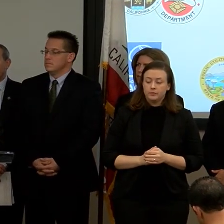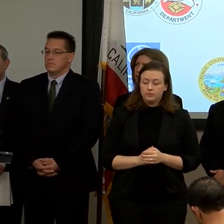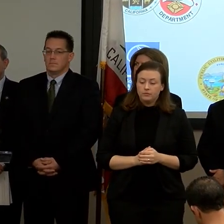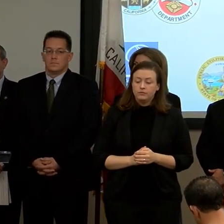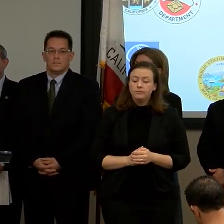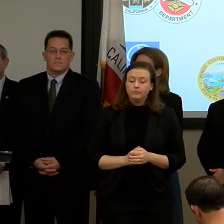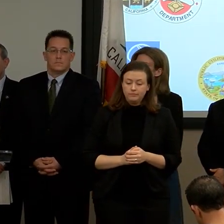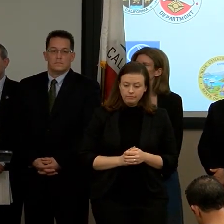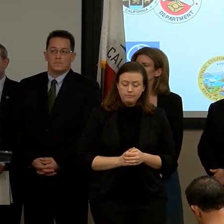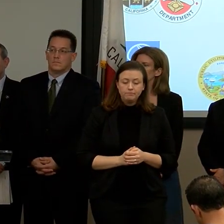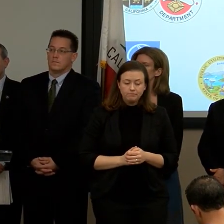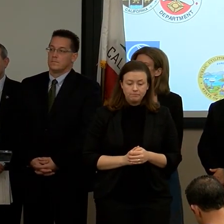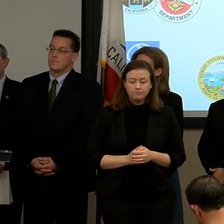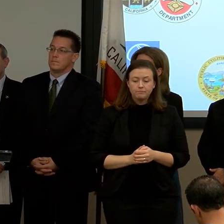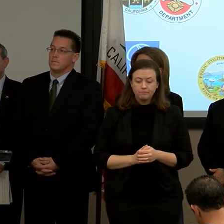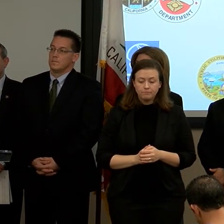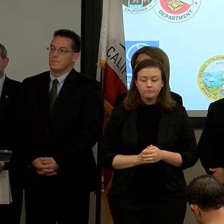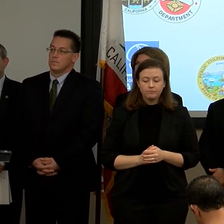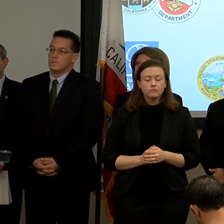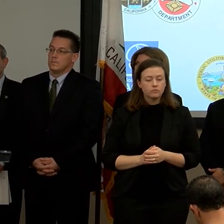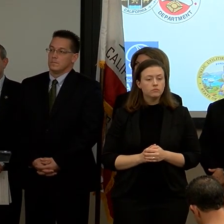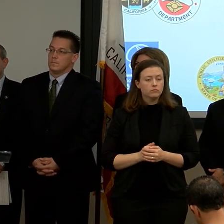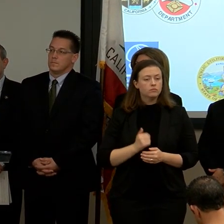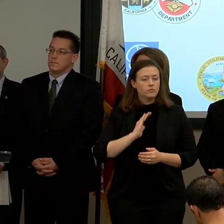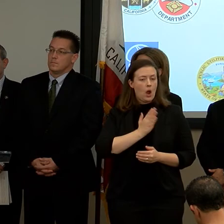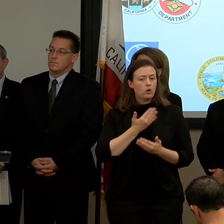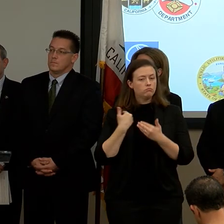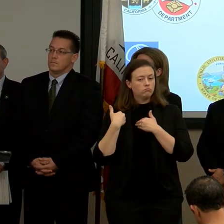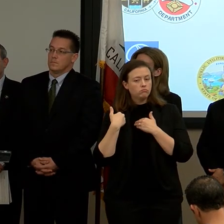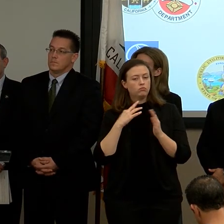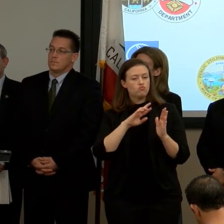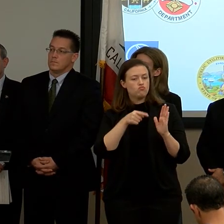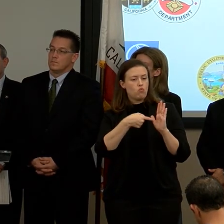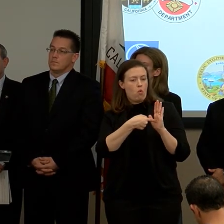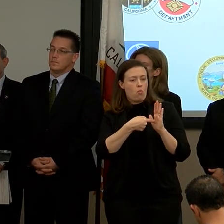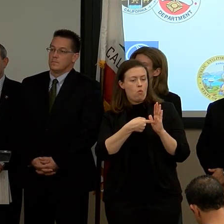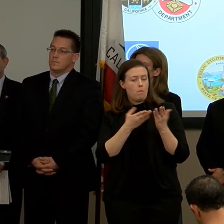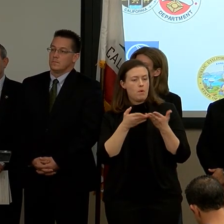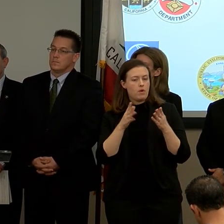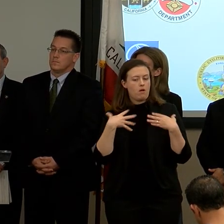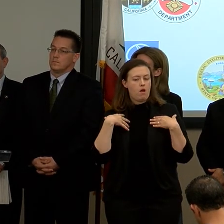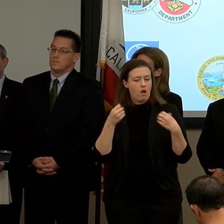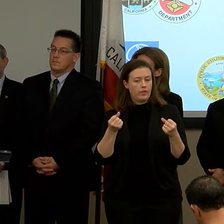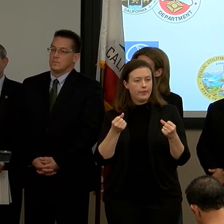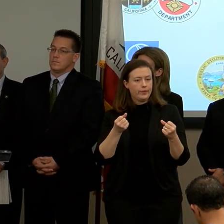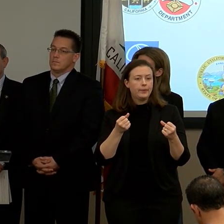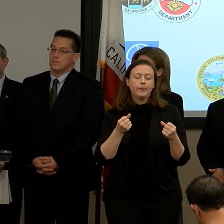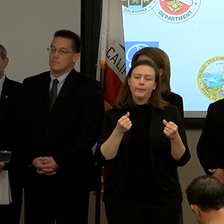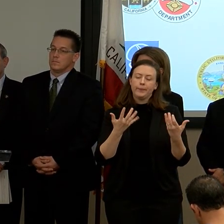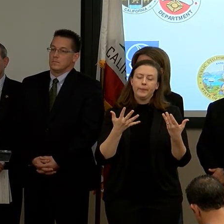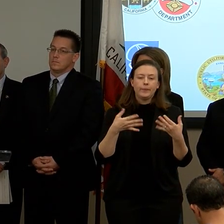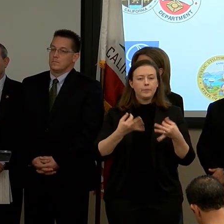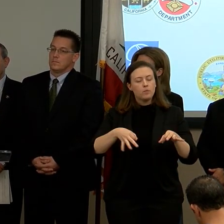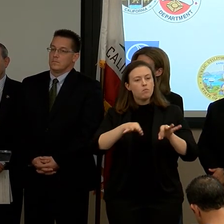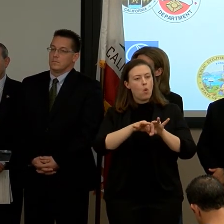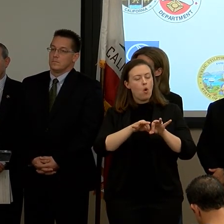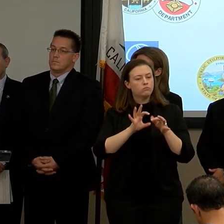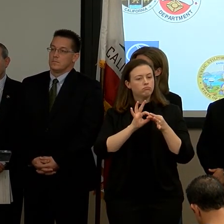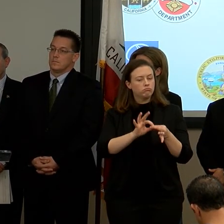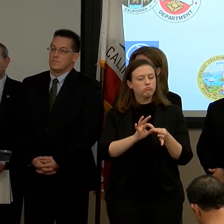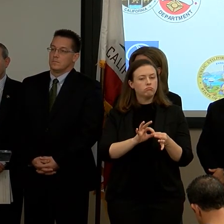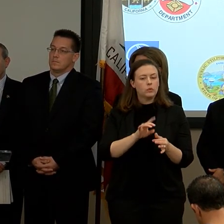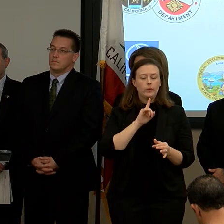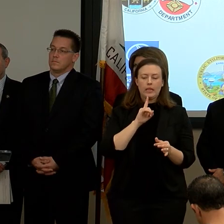I'd like to say that our role in public health is very independent and very important in the context of this incident. So I speak